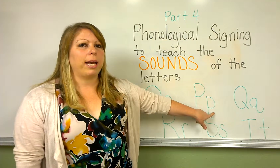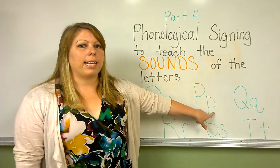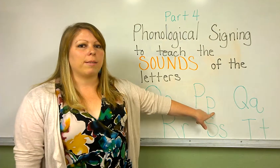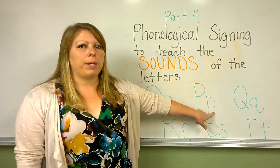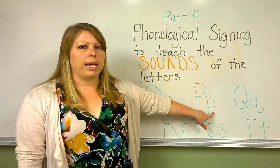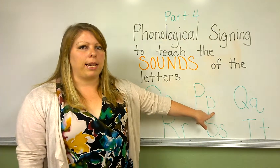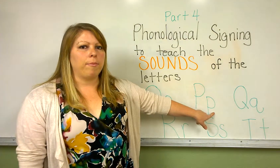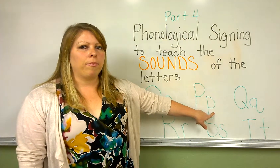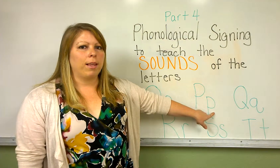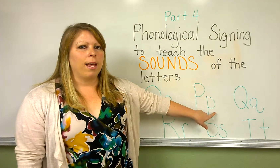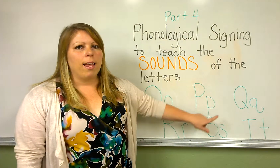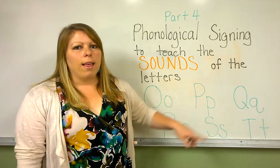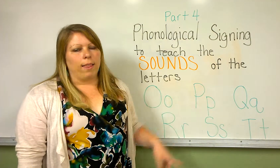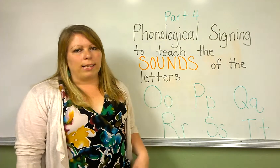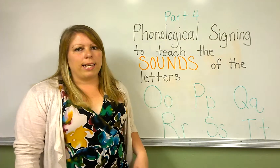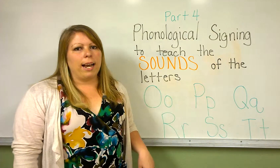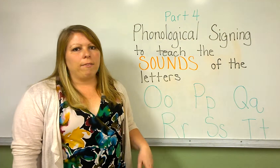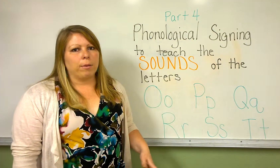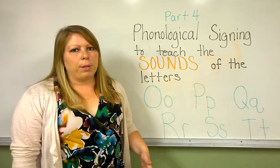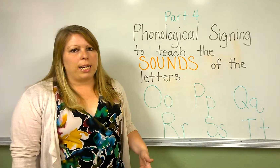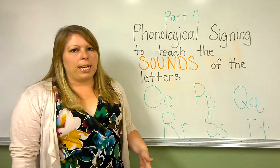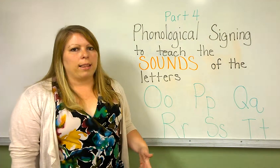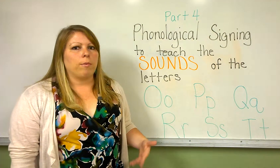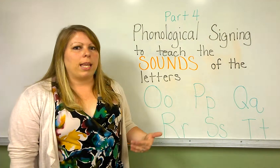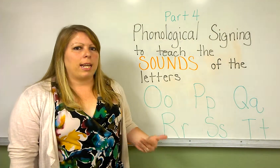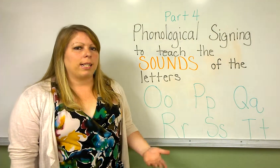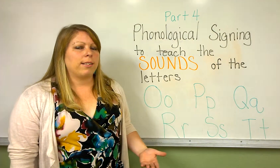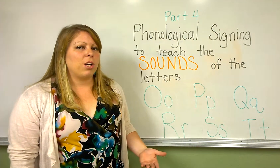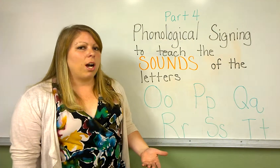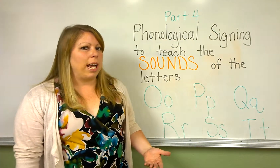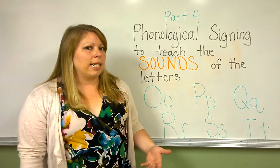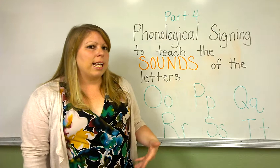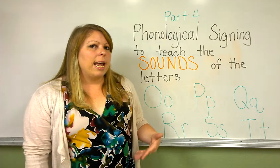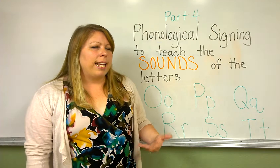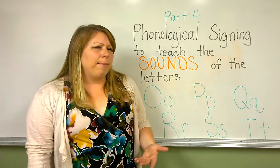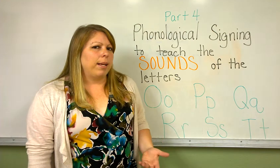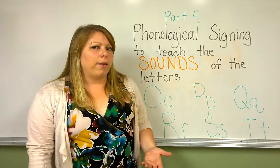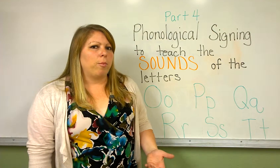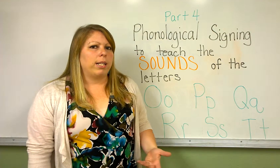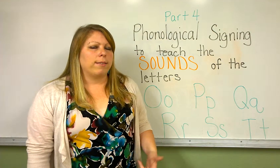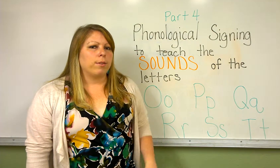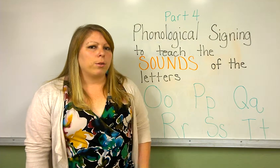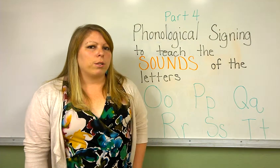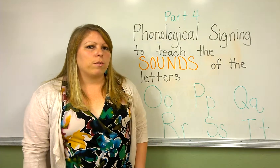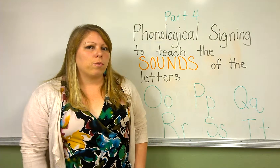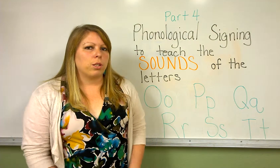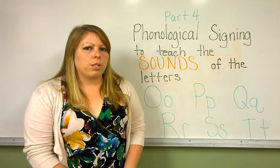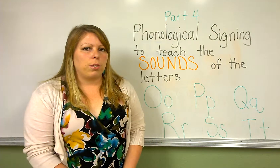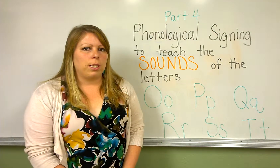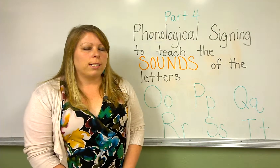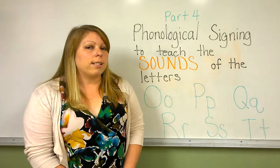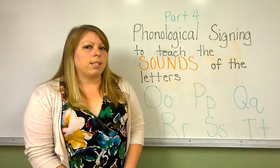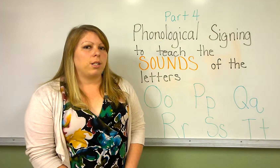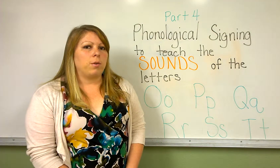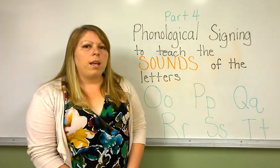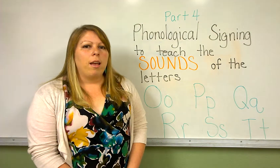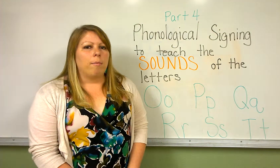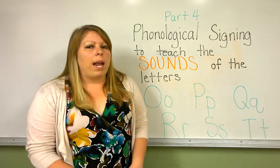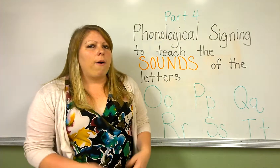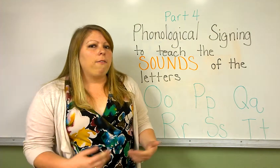lowercase p. The sign for P, the way that it's taught, can be a little bit difficult for students to do, but however